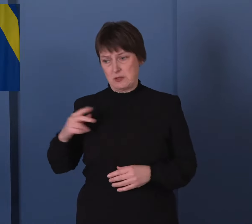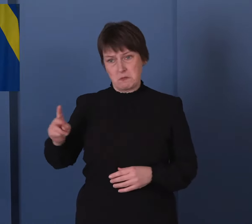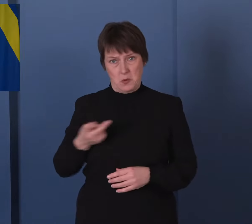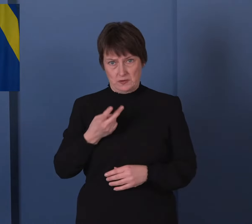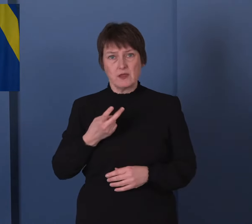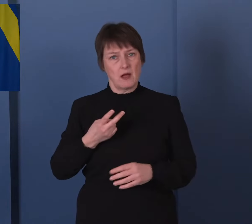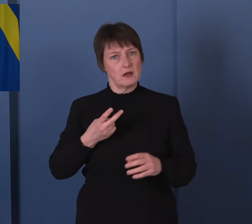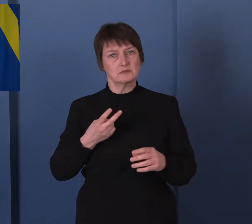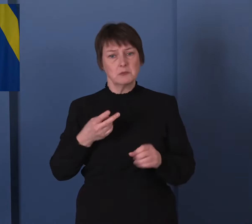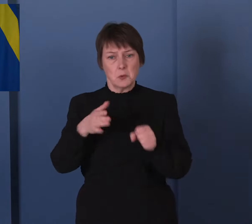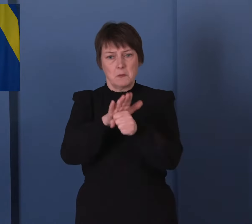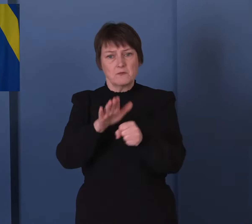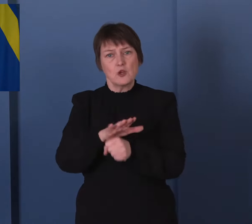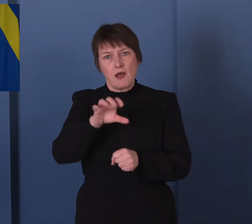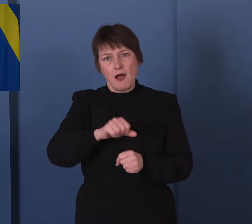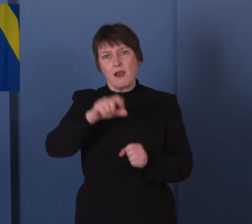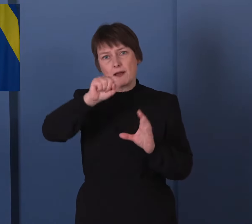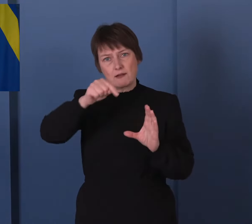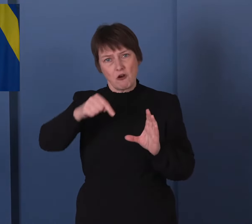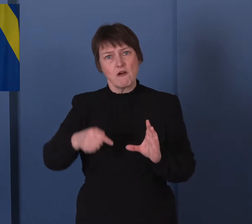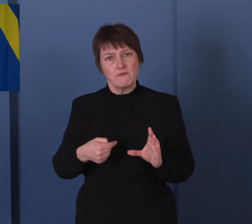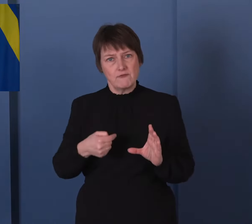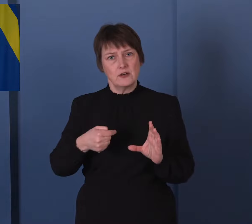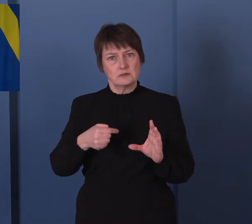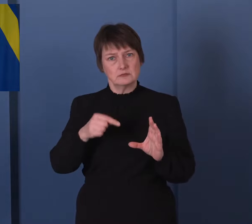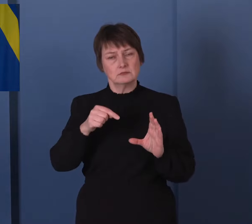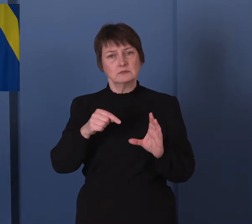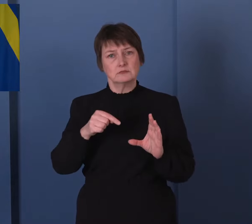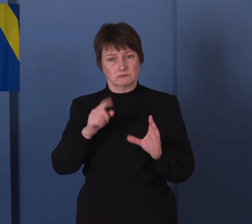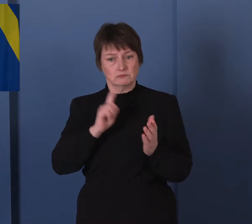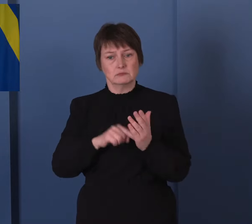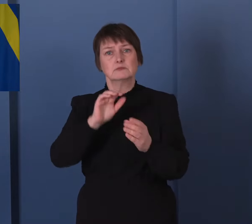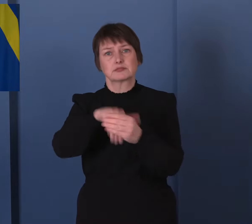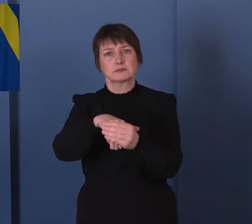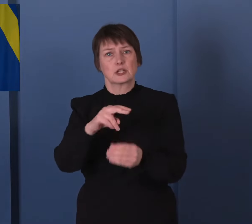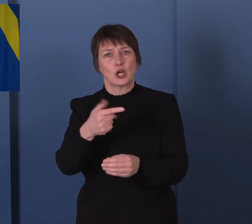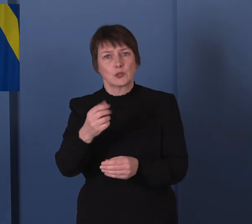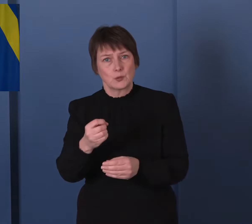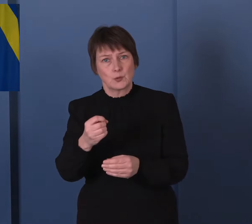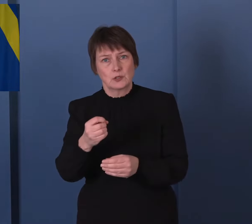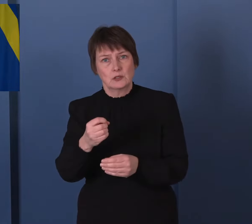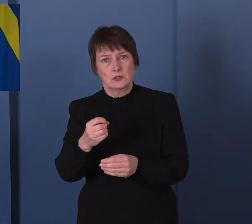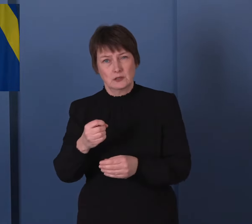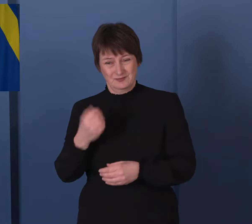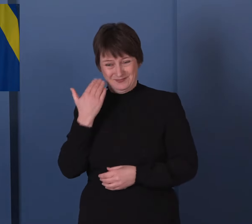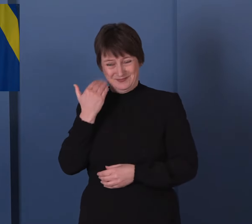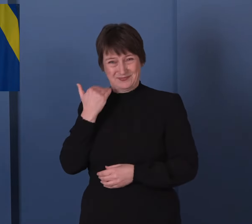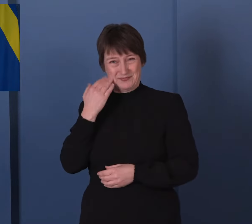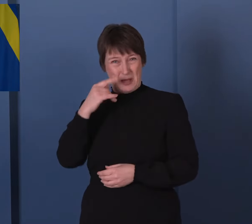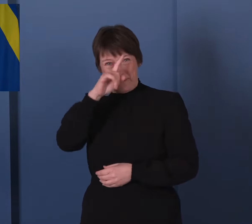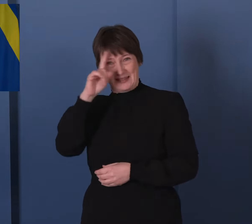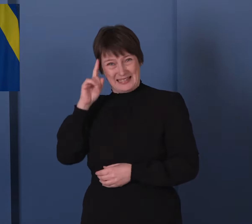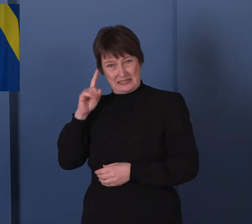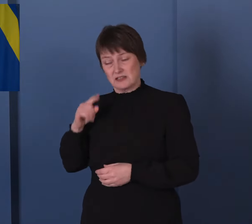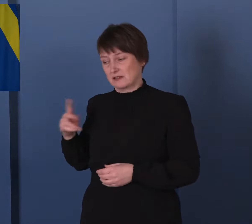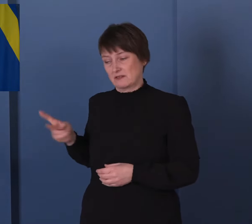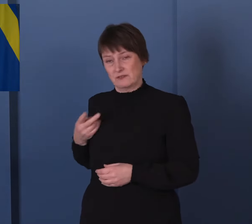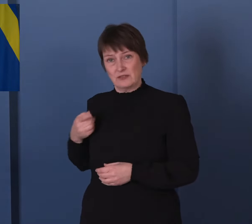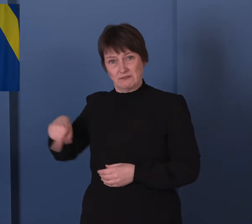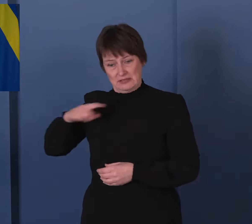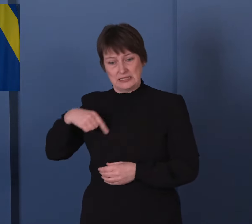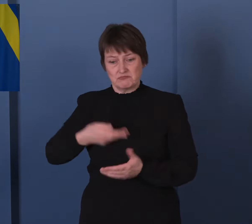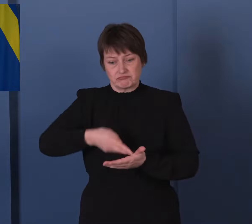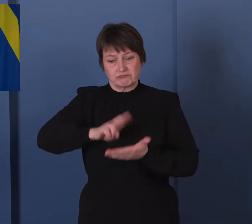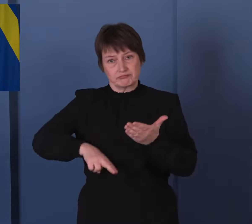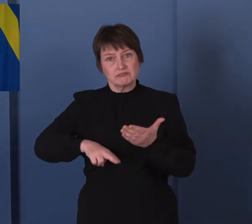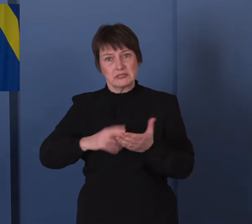become members of NATO. We have agreed a joint declaration in Madrid, and now both countries are following that. I